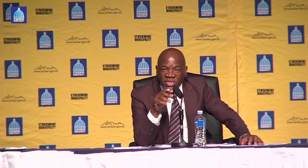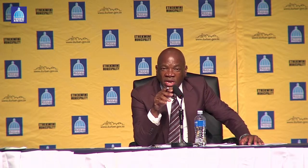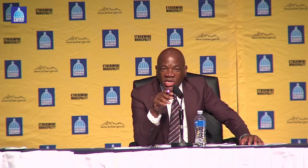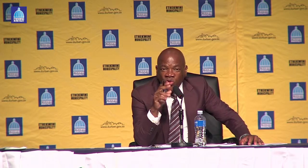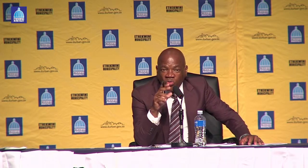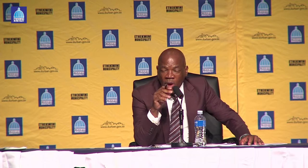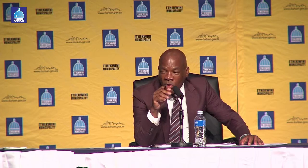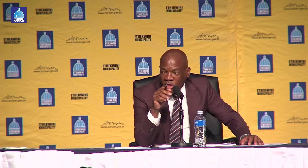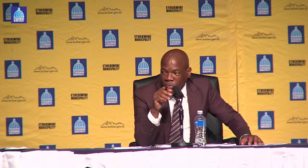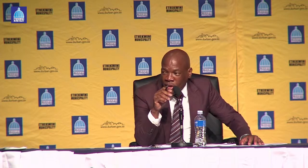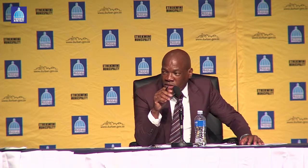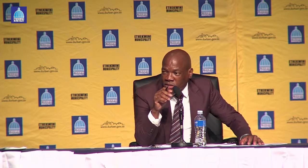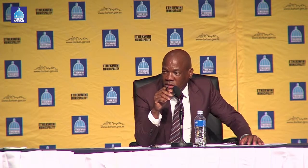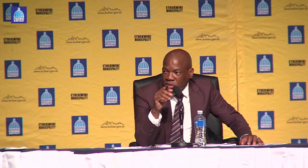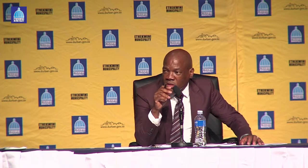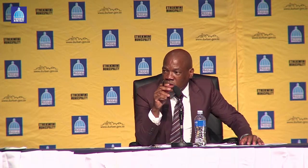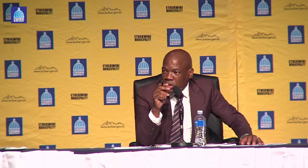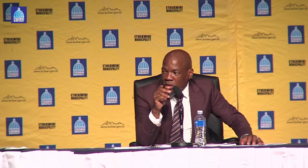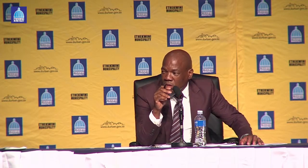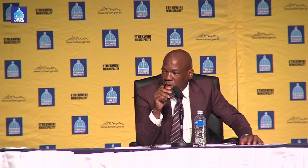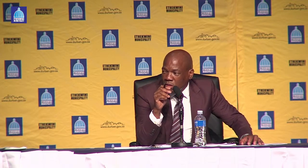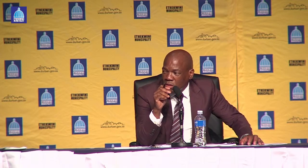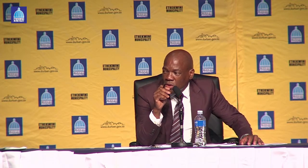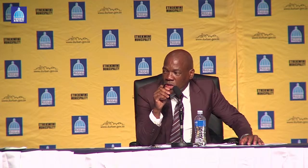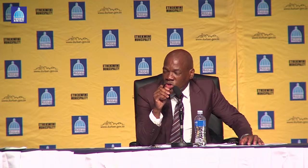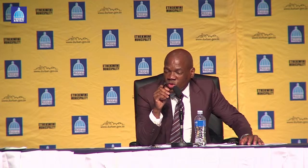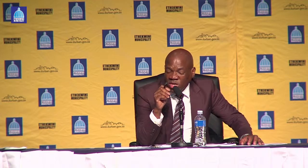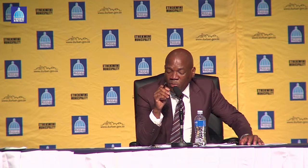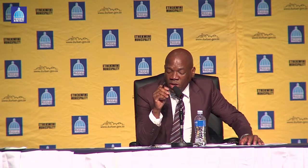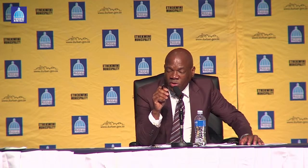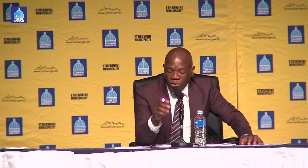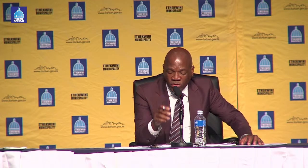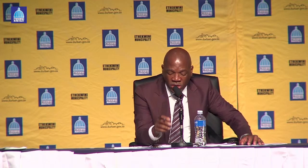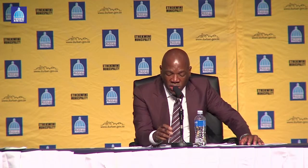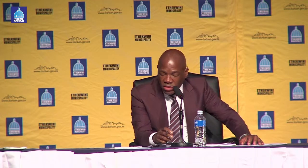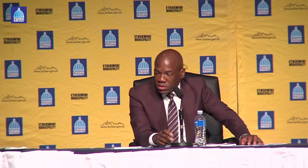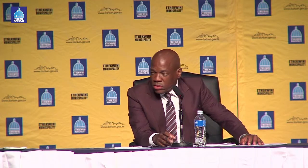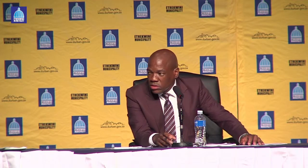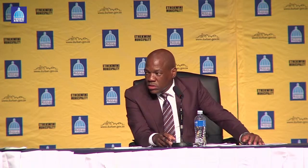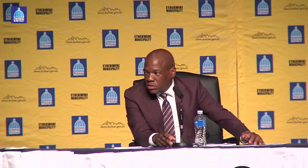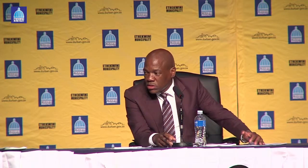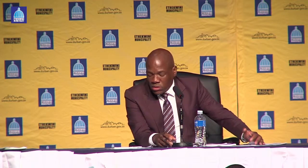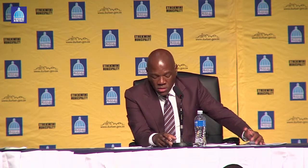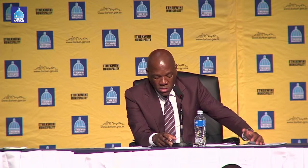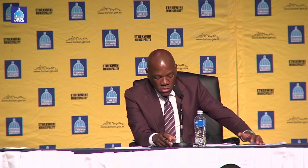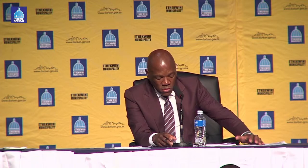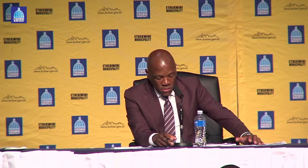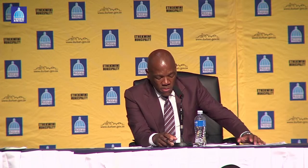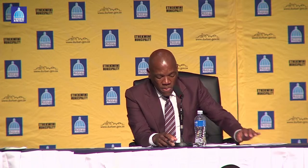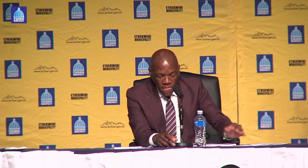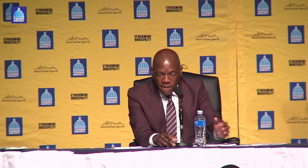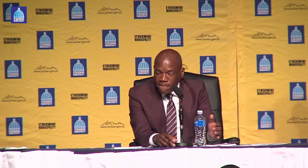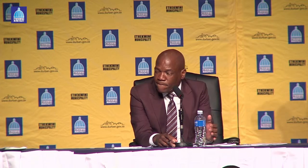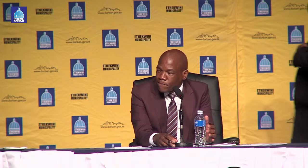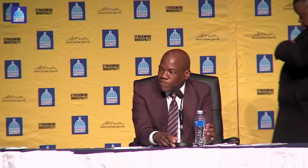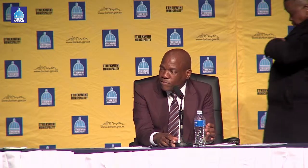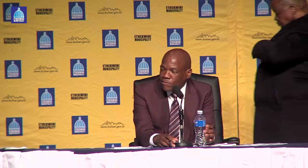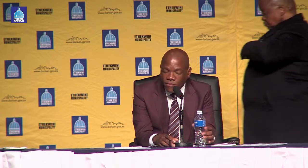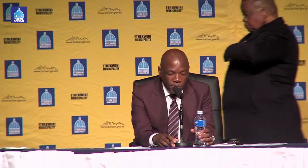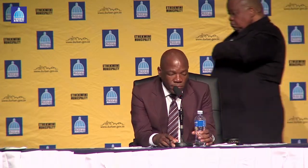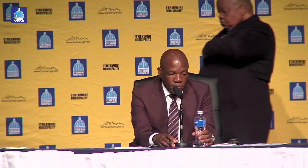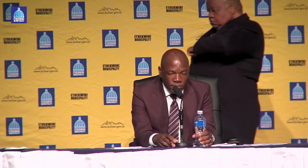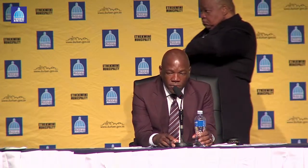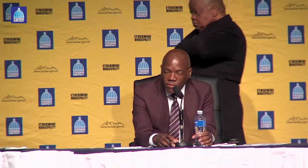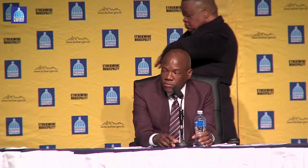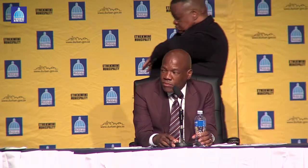with an intention to smack your debate. His Worship, please proceed. Thank you, Honorable Speaker. When we